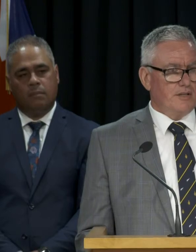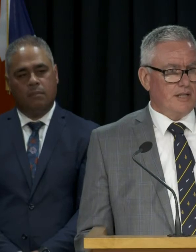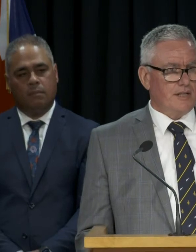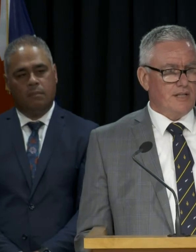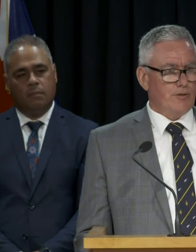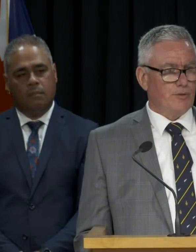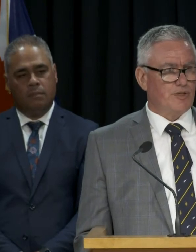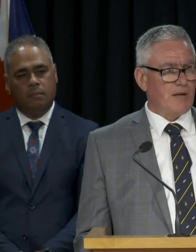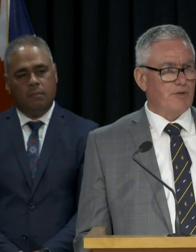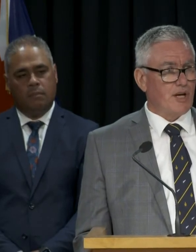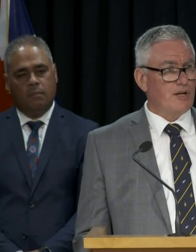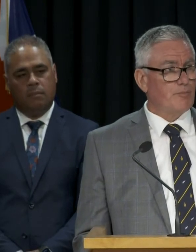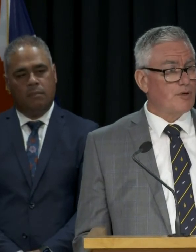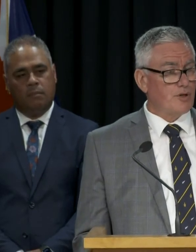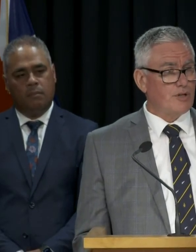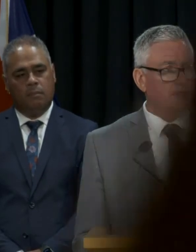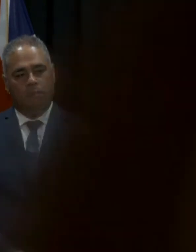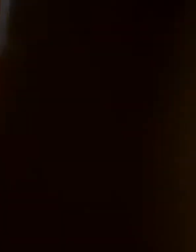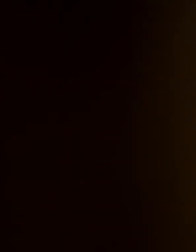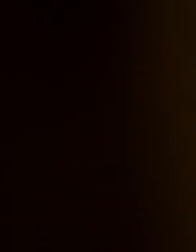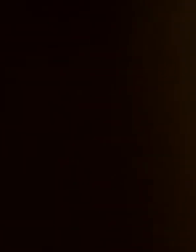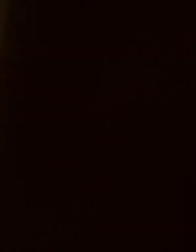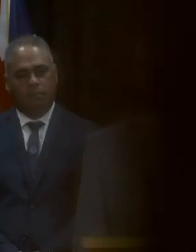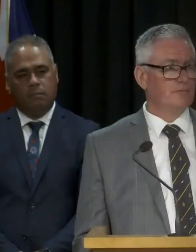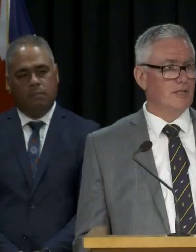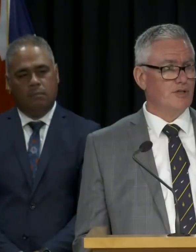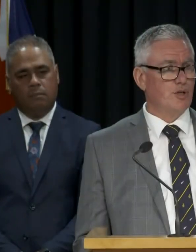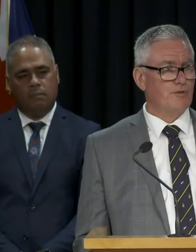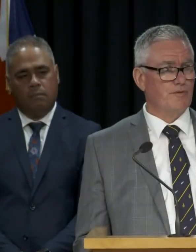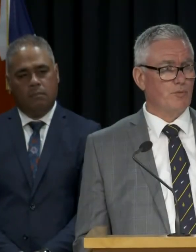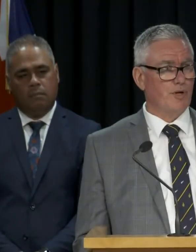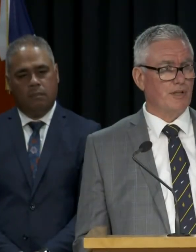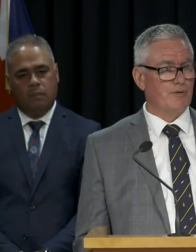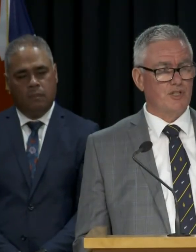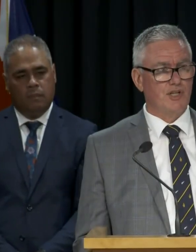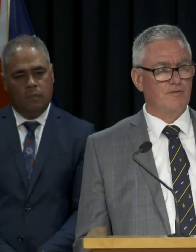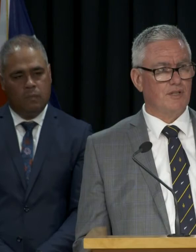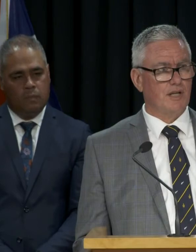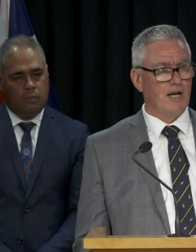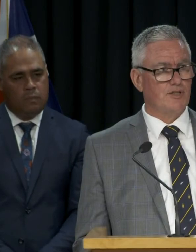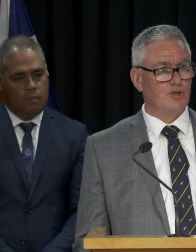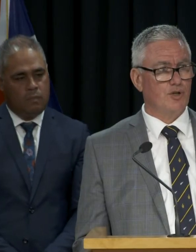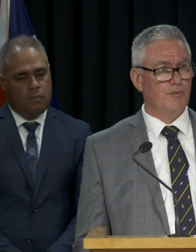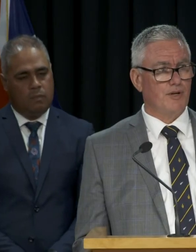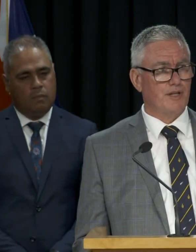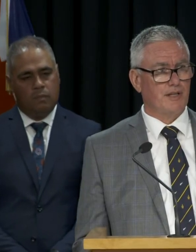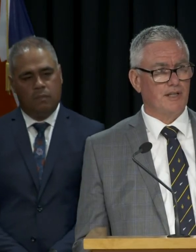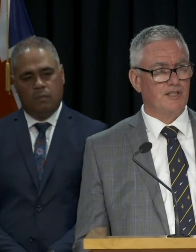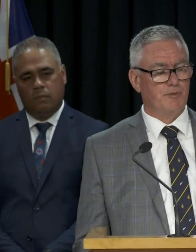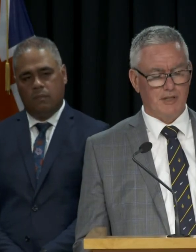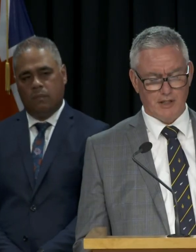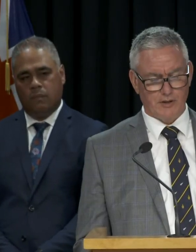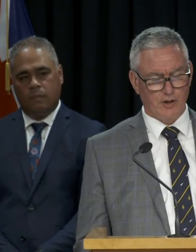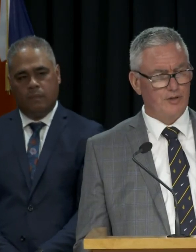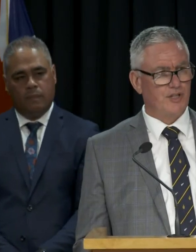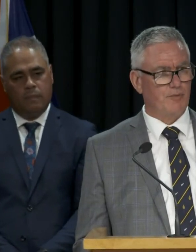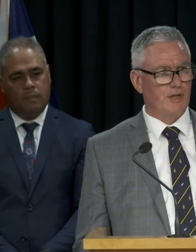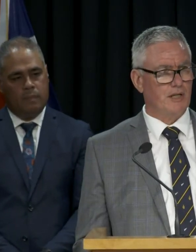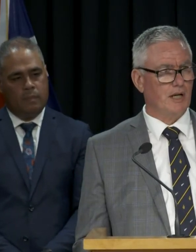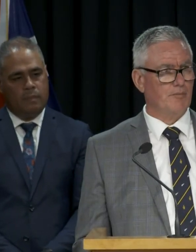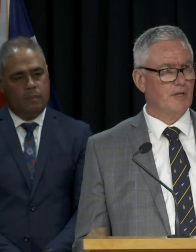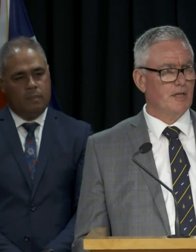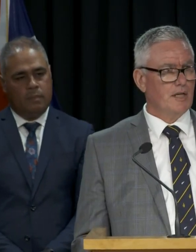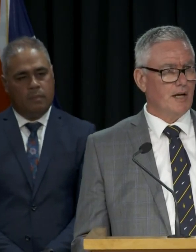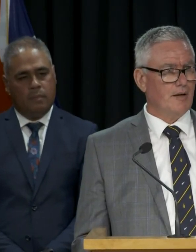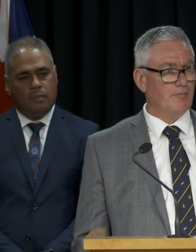you know, he'll stamp his own imprint on it. In terms of the work that was achieved in the last term, I think it needs to be acknowledged that